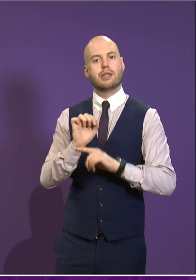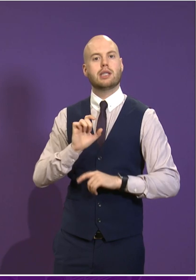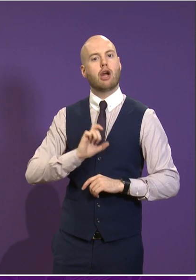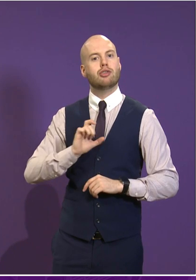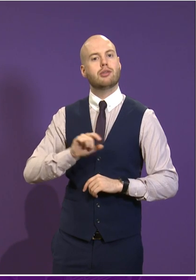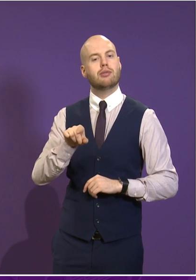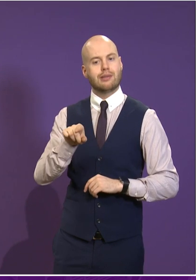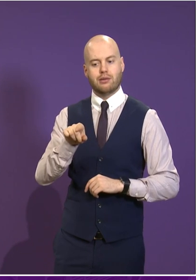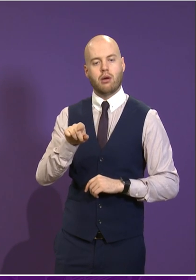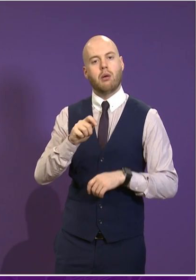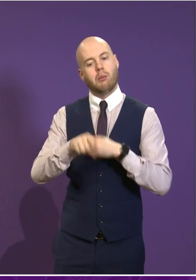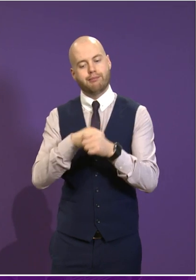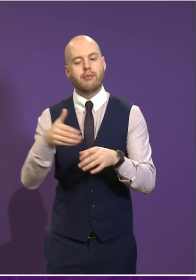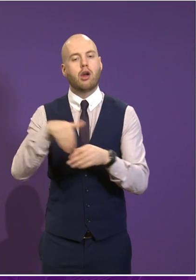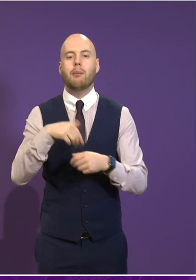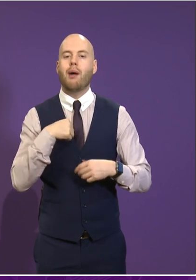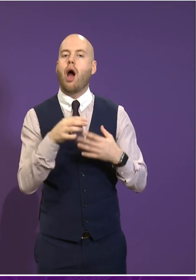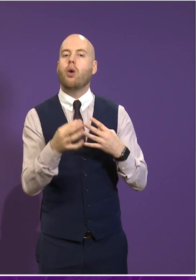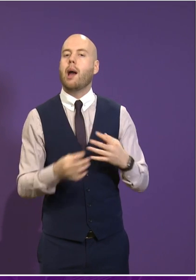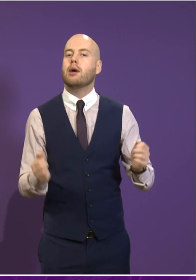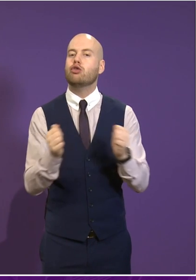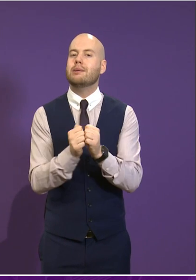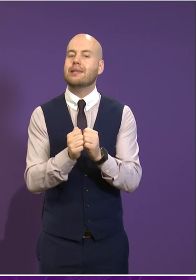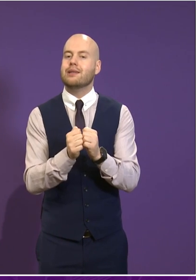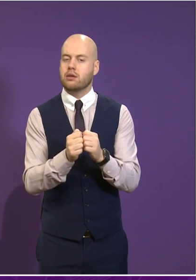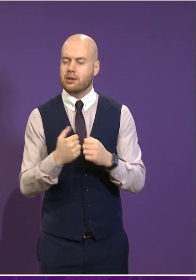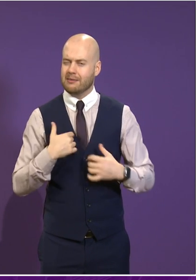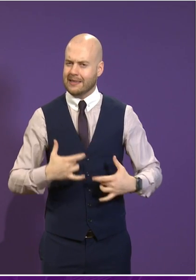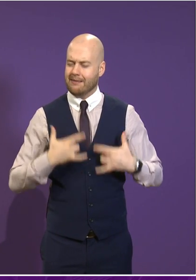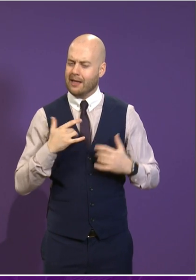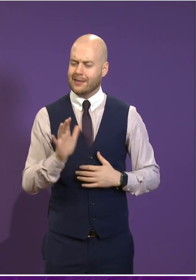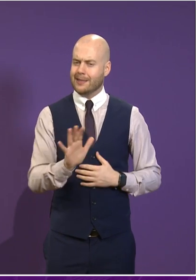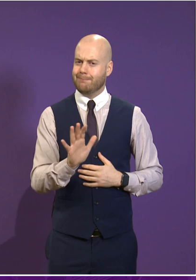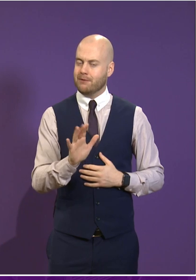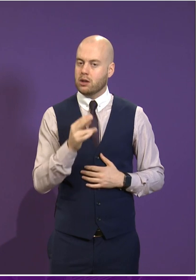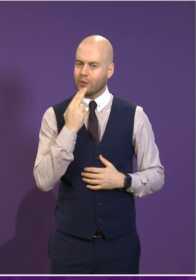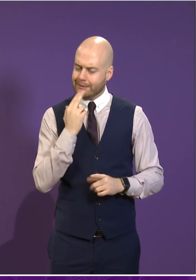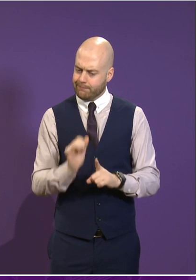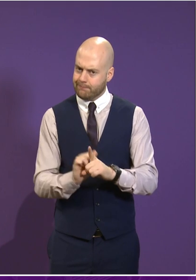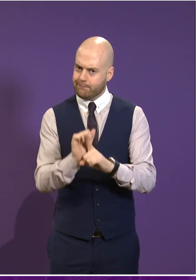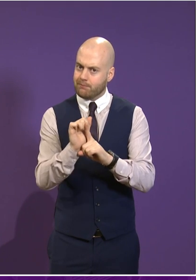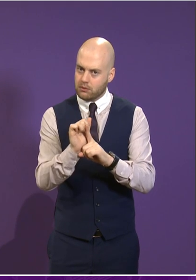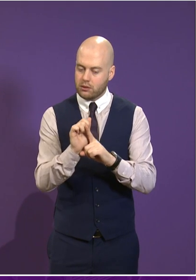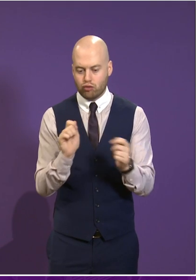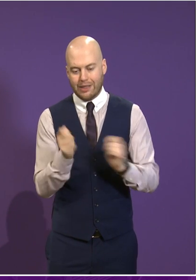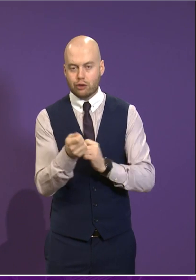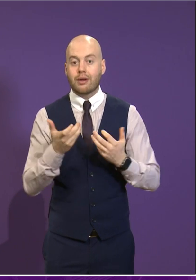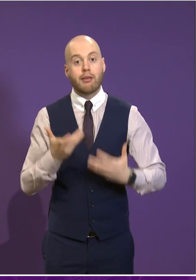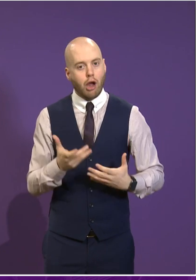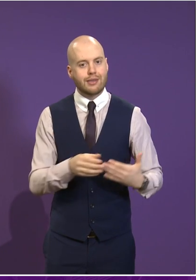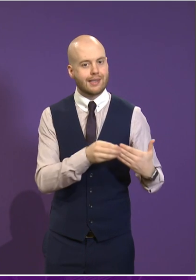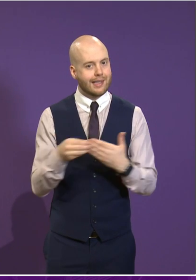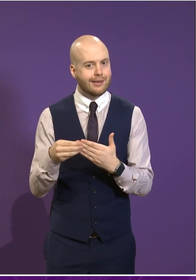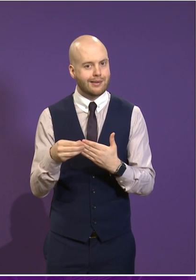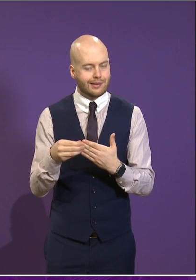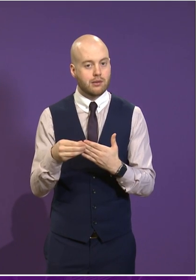a measure in their outcome agreement. And we felt that needed to be firmed up a bit more in the current guidance, so that there was